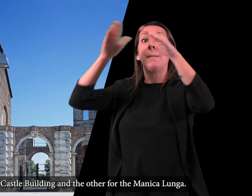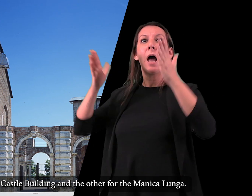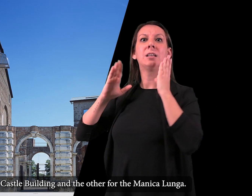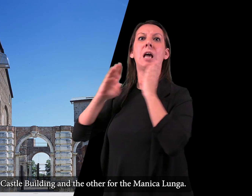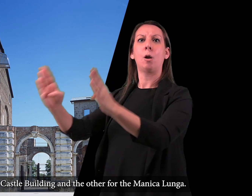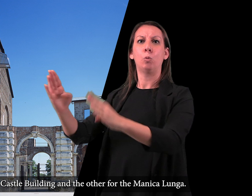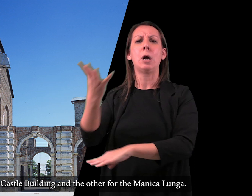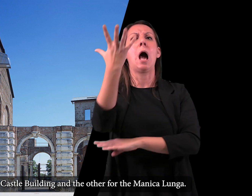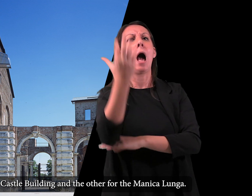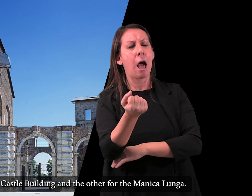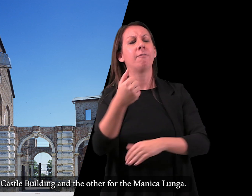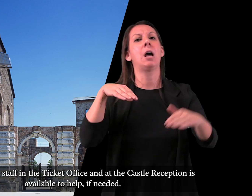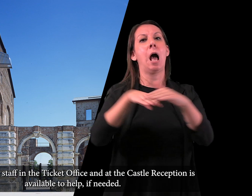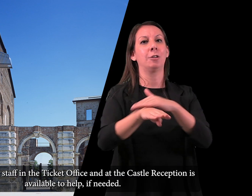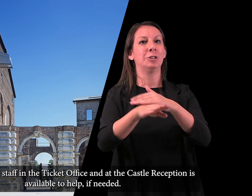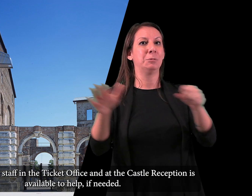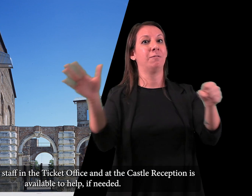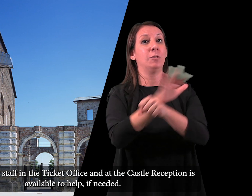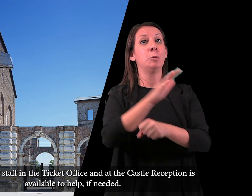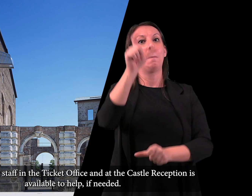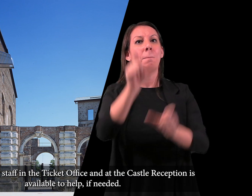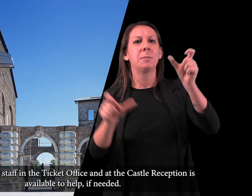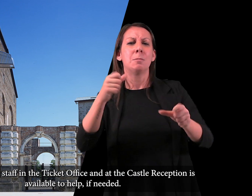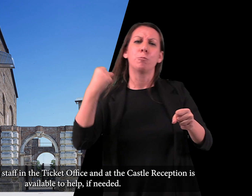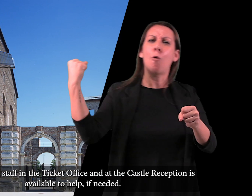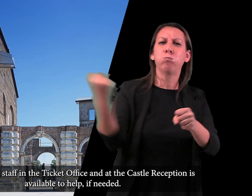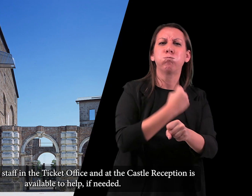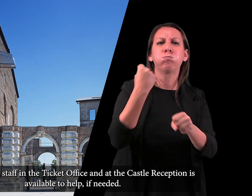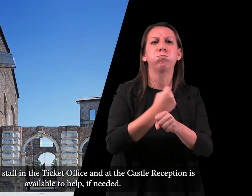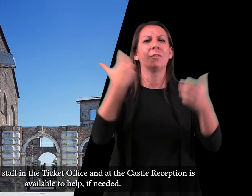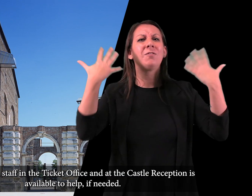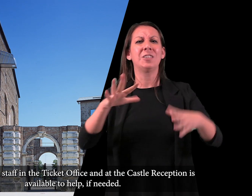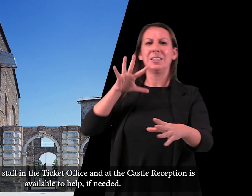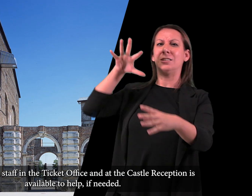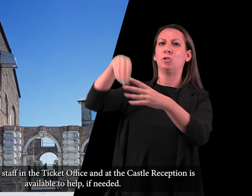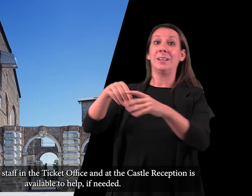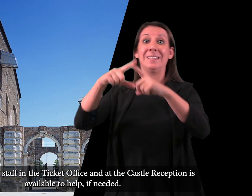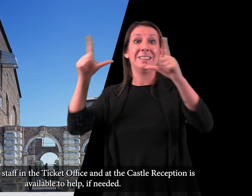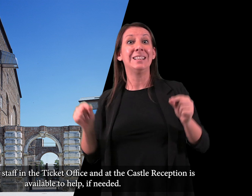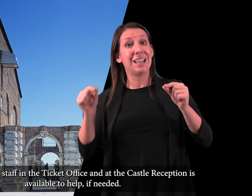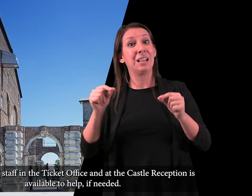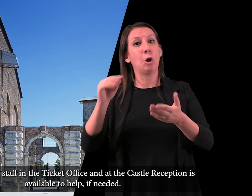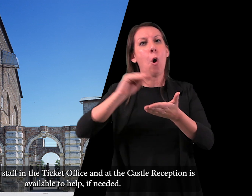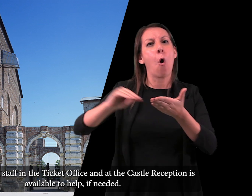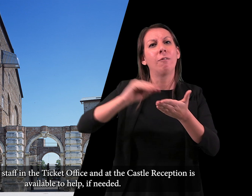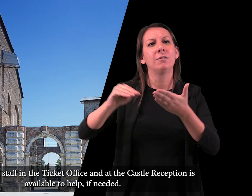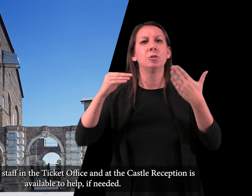The reception staff in the ticket office and at the castle reception is available to help if needed.